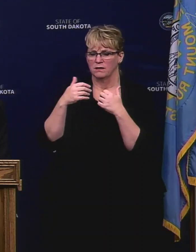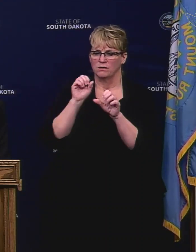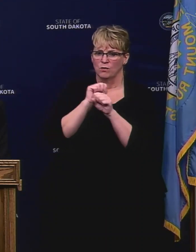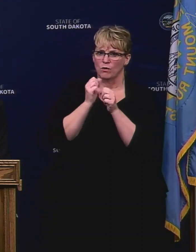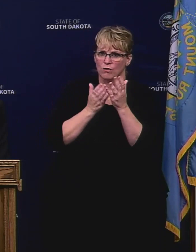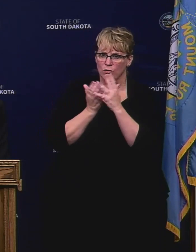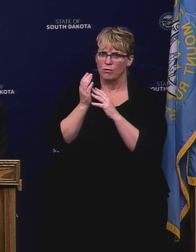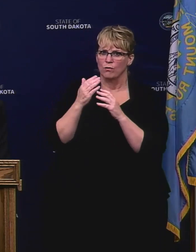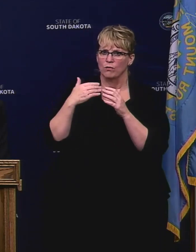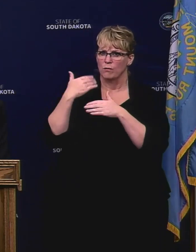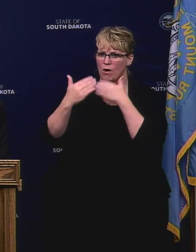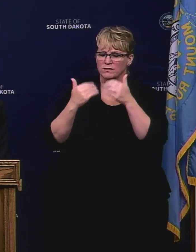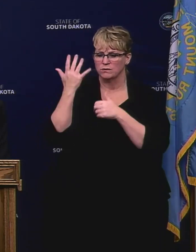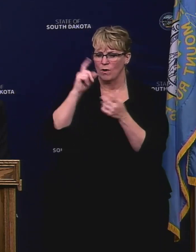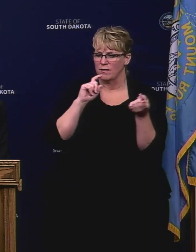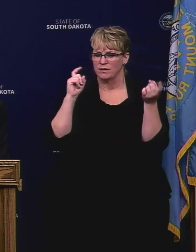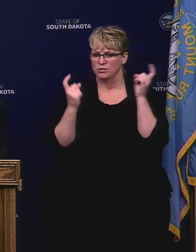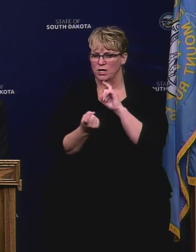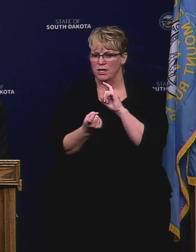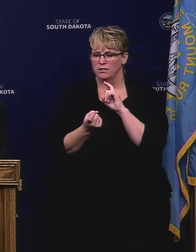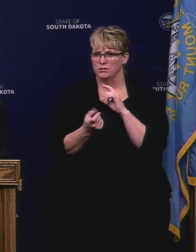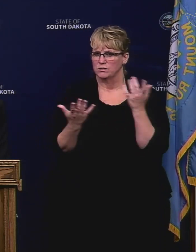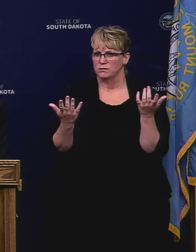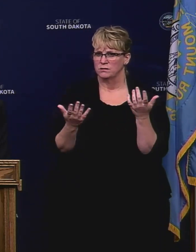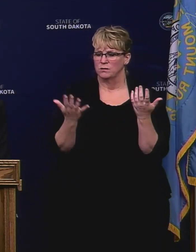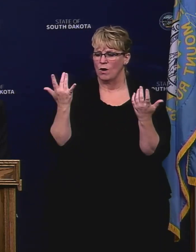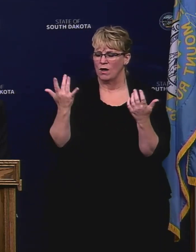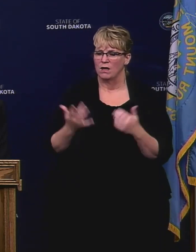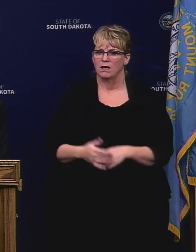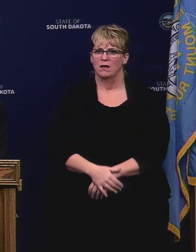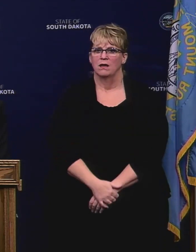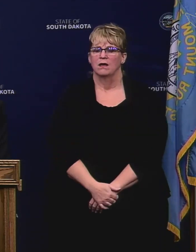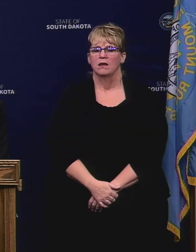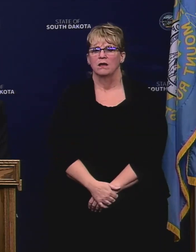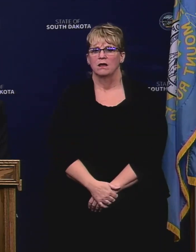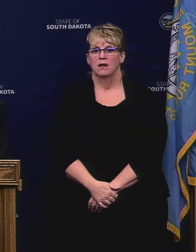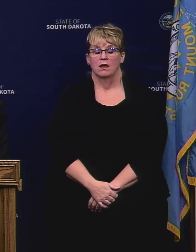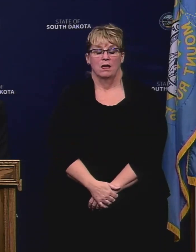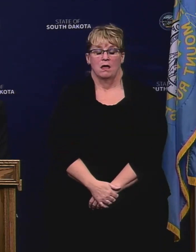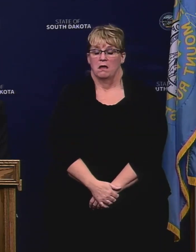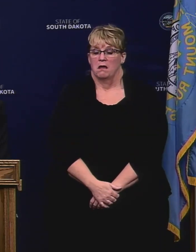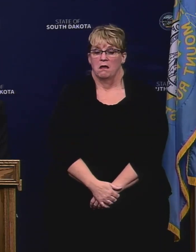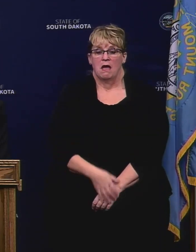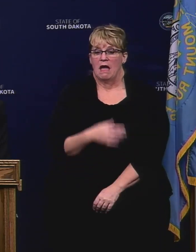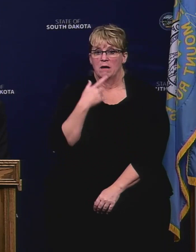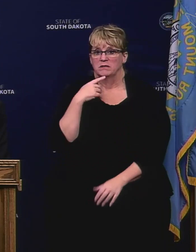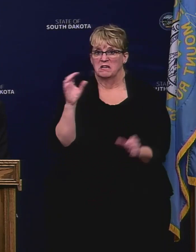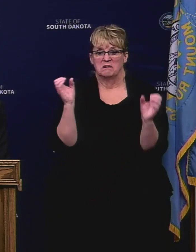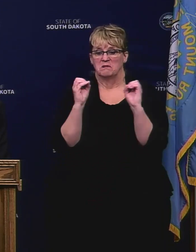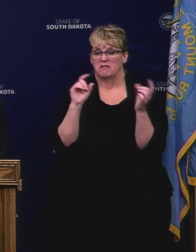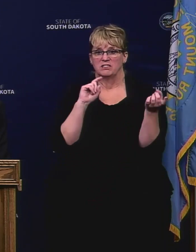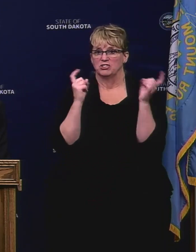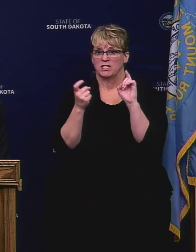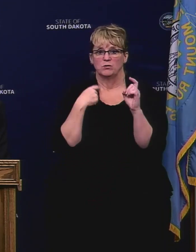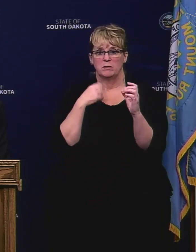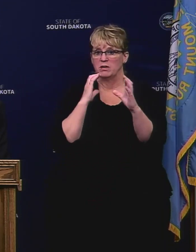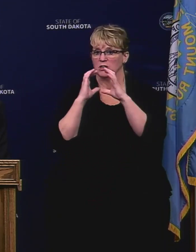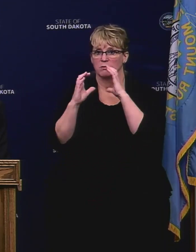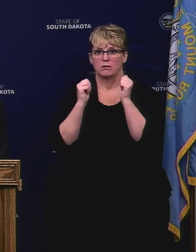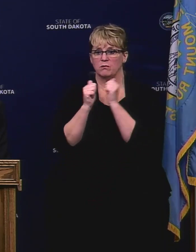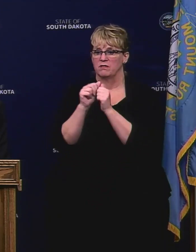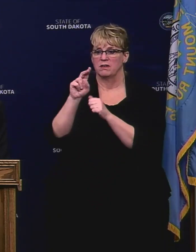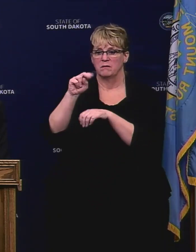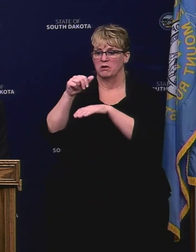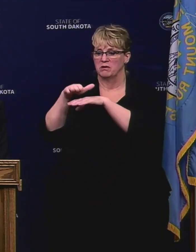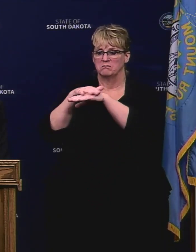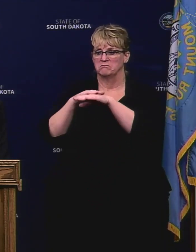through the process to create a resolution. What changed with that? I would say nothing's changed. We've been communicating with our tribes